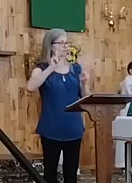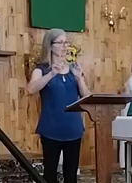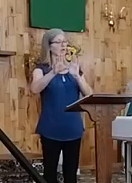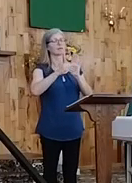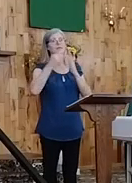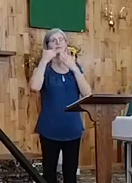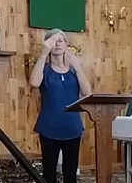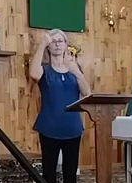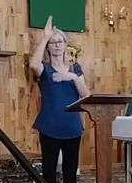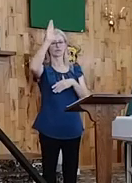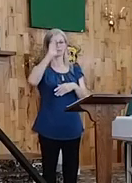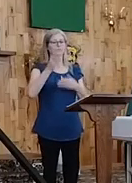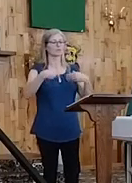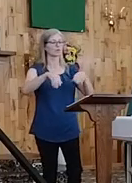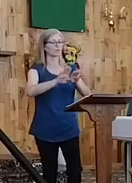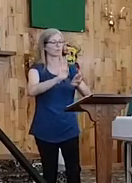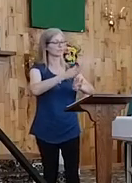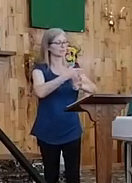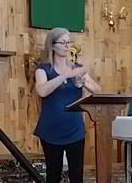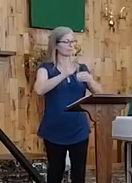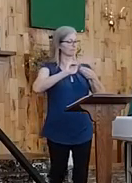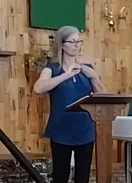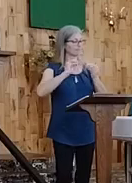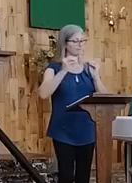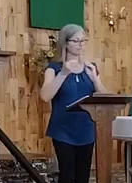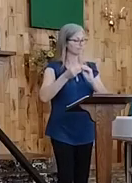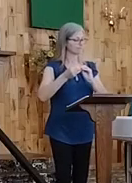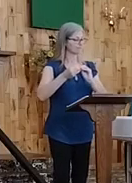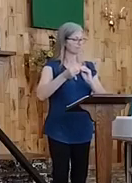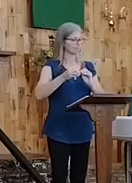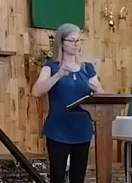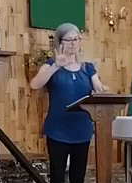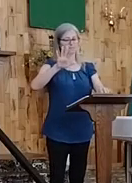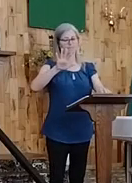Thanks be to God. We are closing in this morning's and Heritage Missal with number